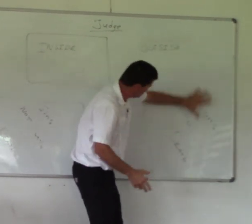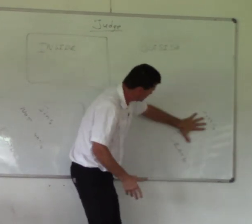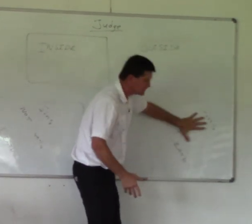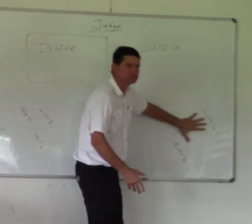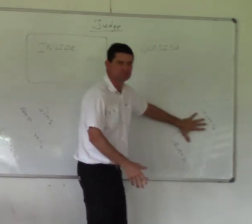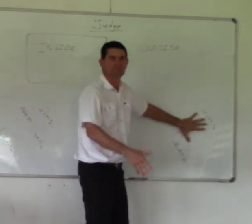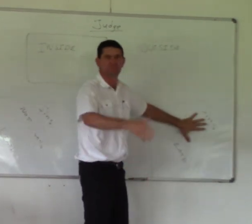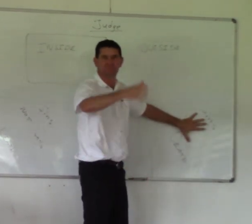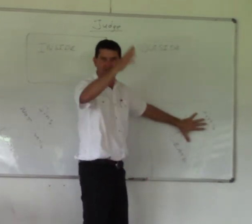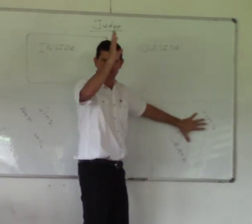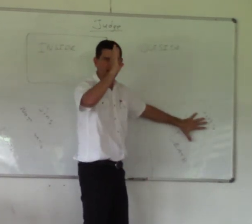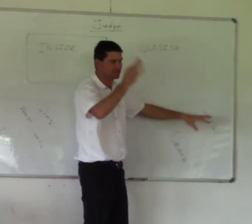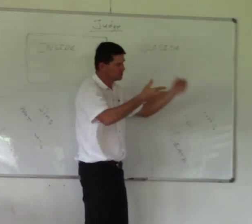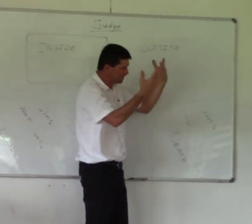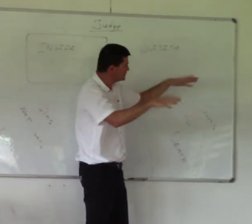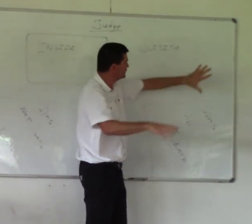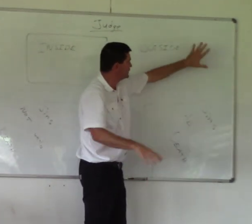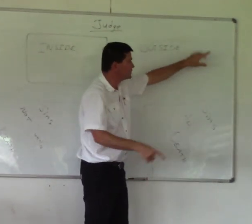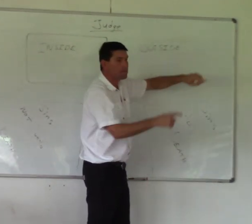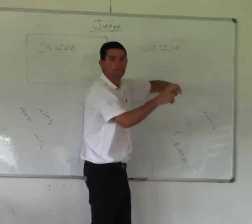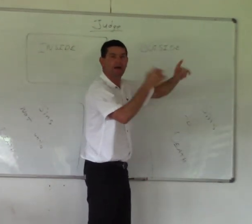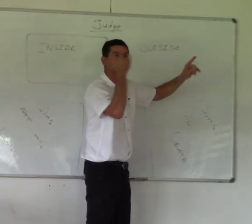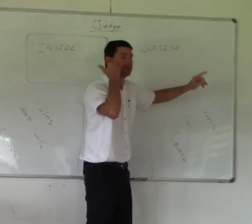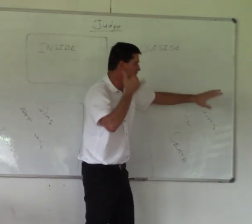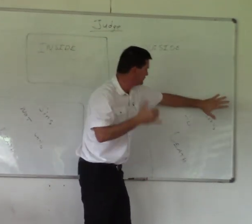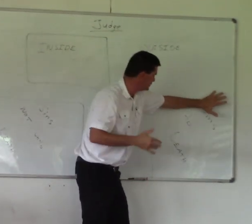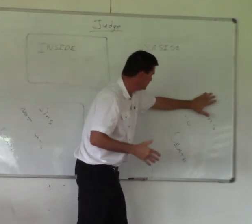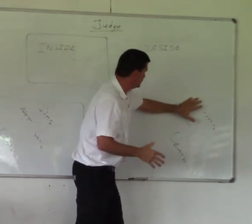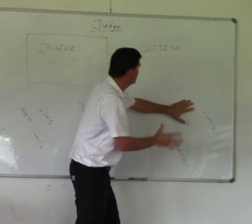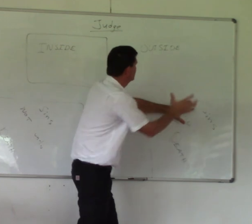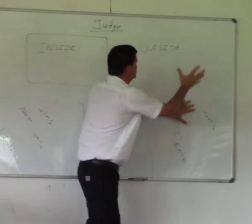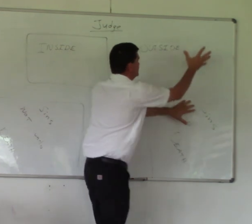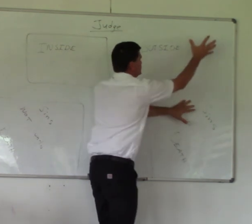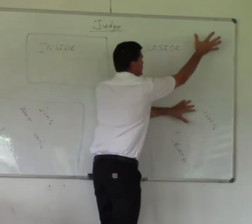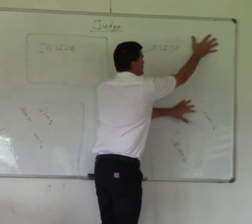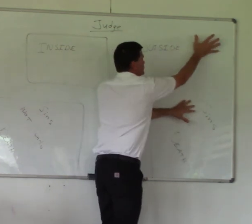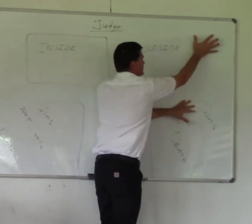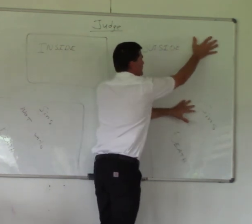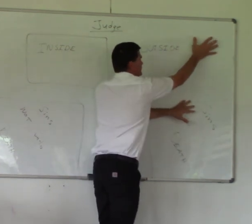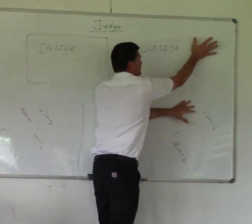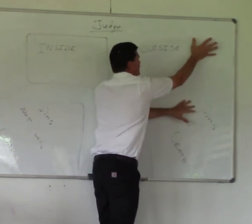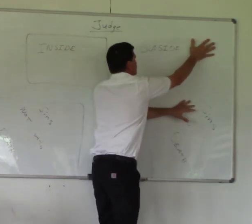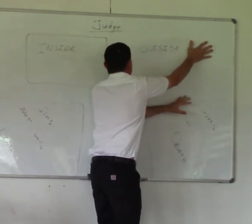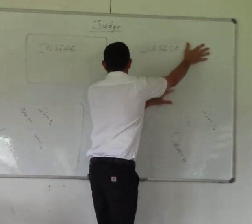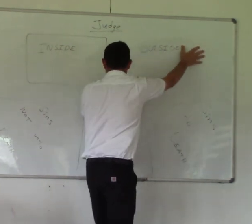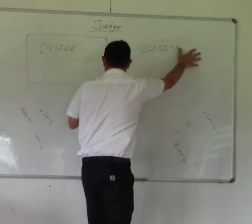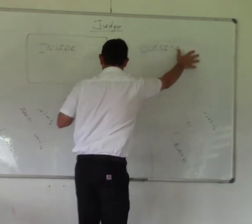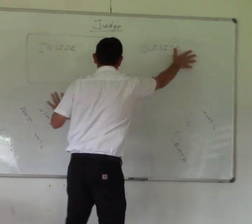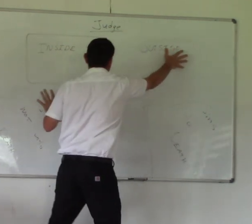This, God judge and finish. But if this church is